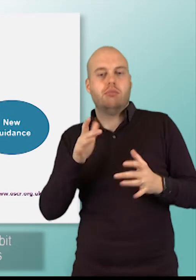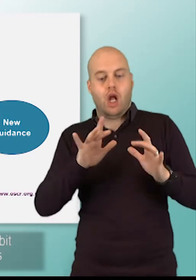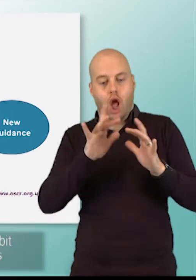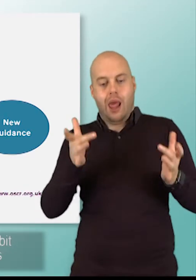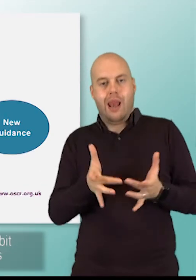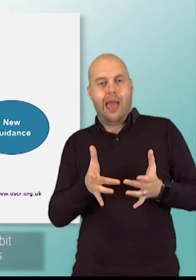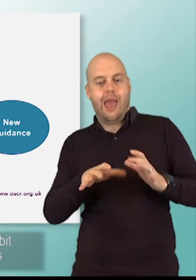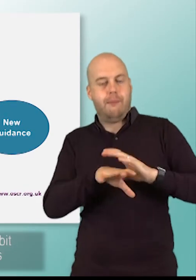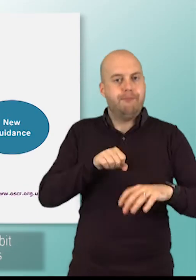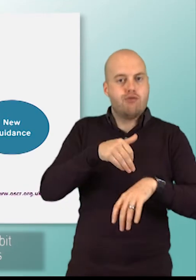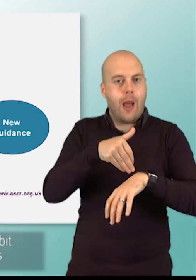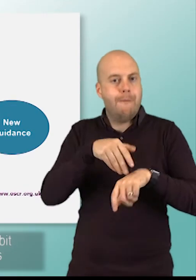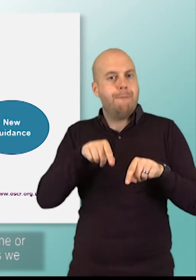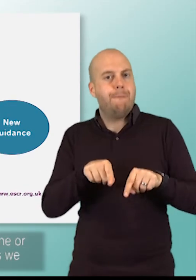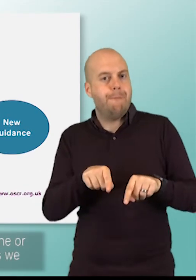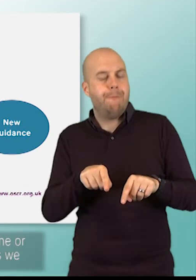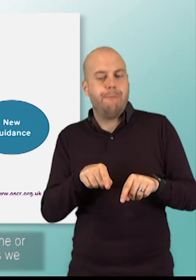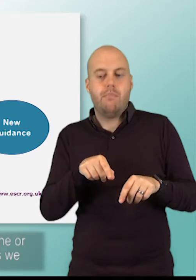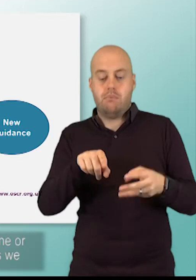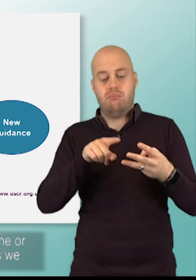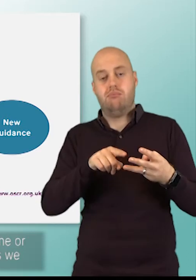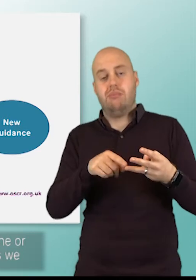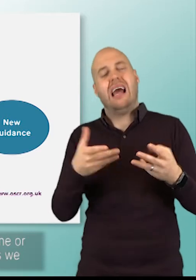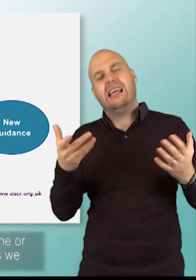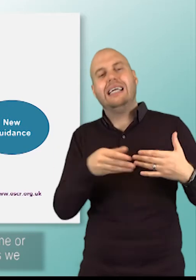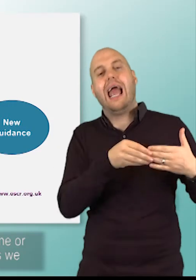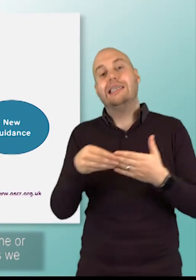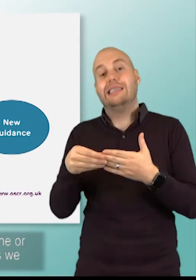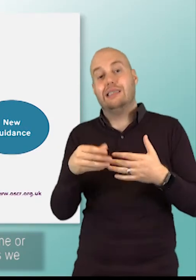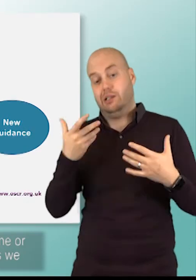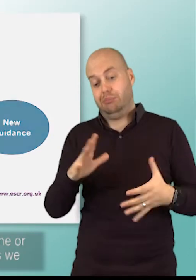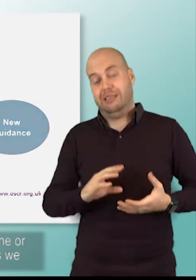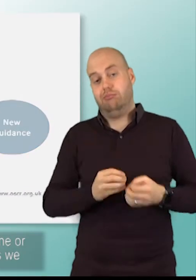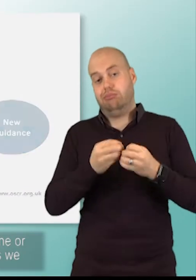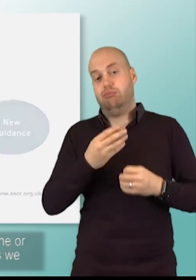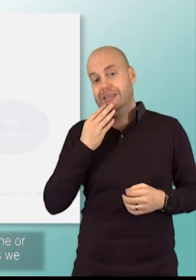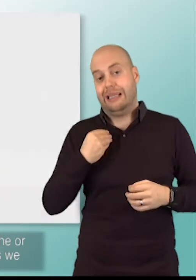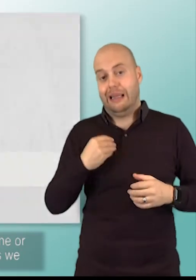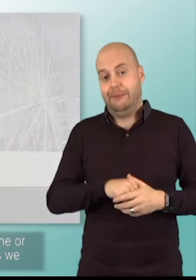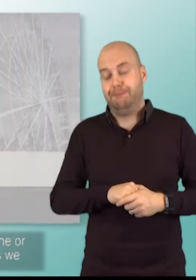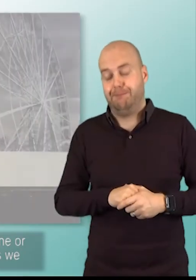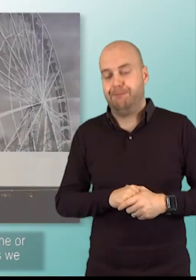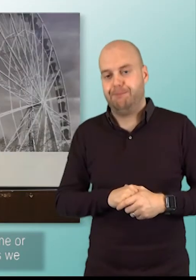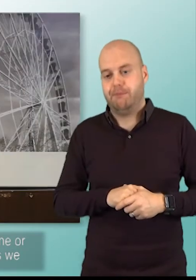cybercrime, and then just focus on some of the guidance that we've got in the pipeline or produced